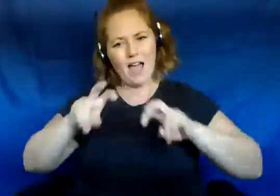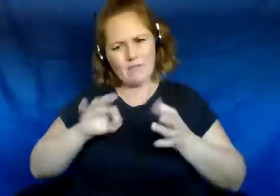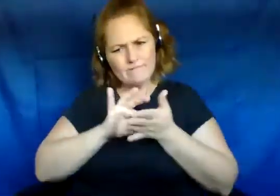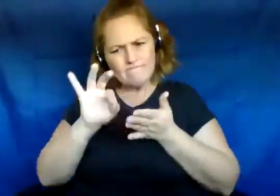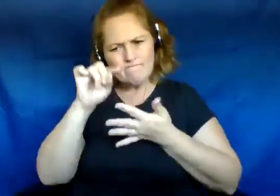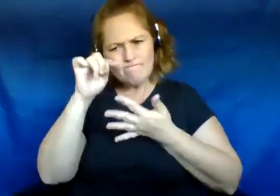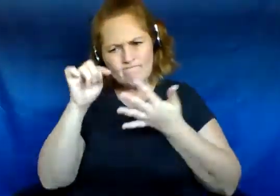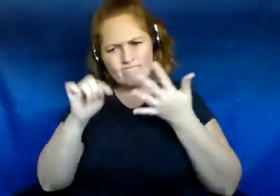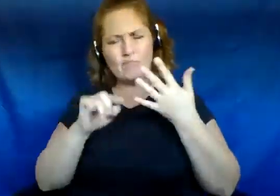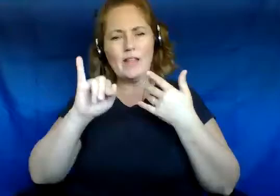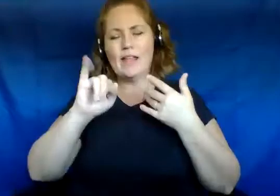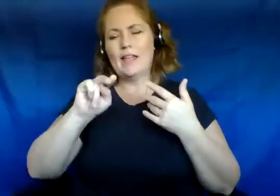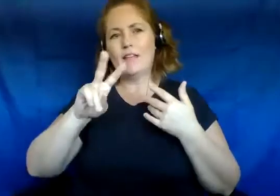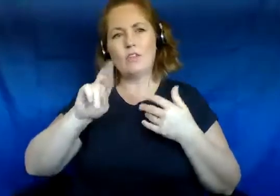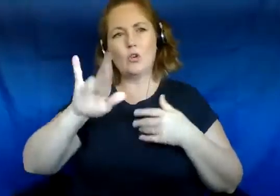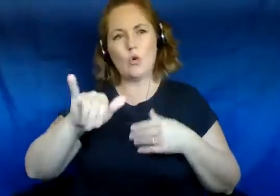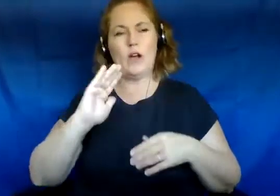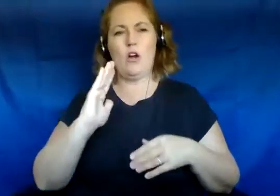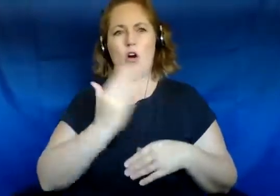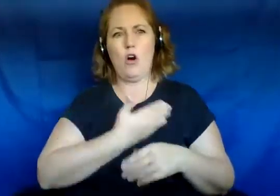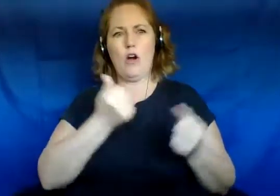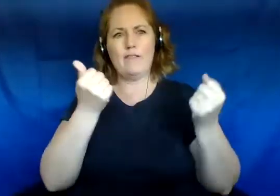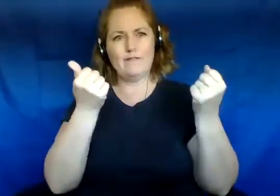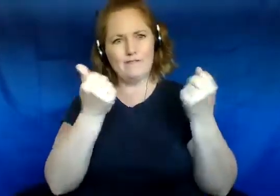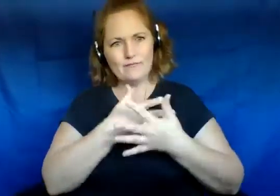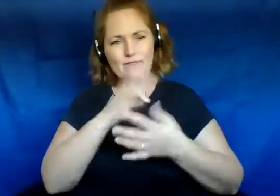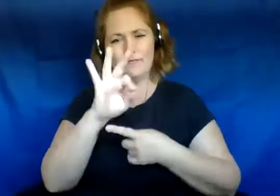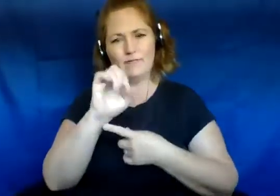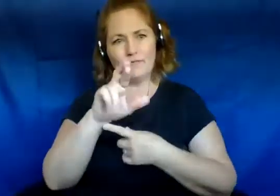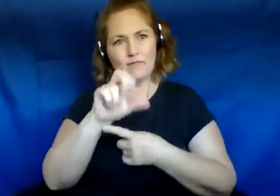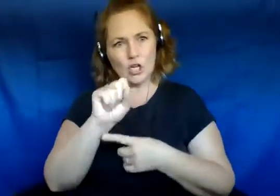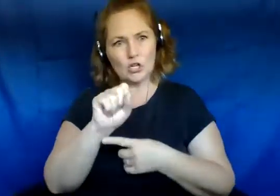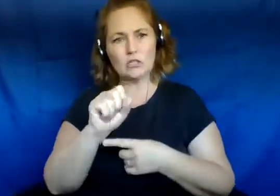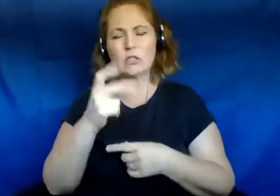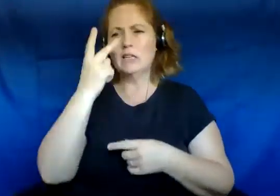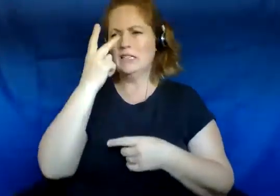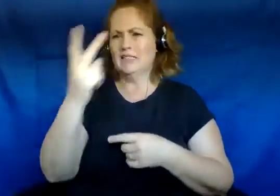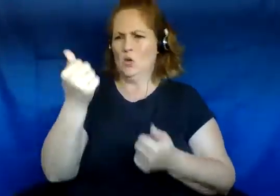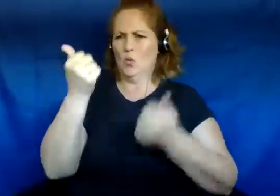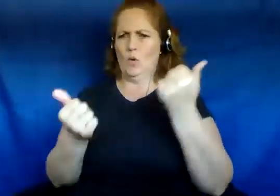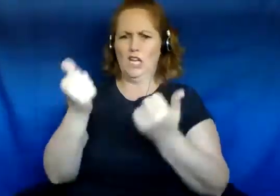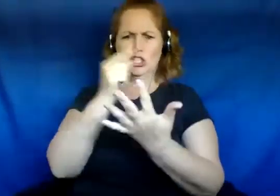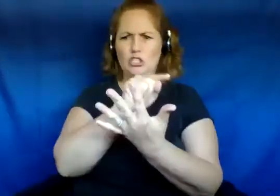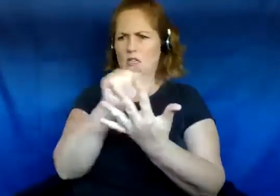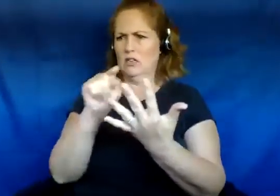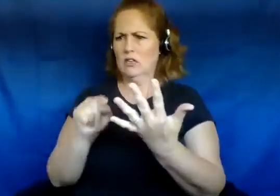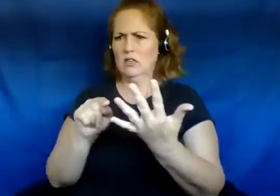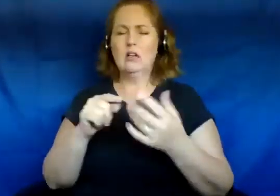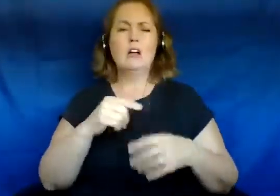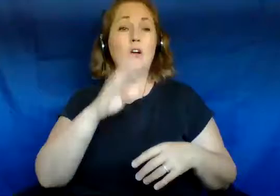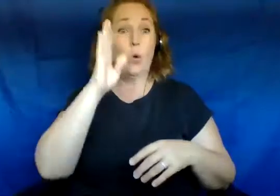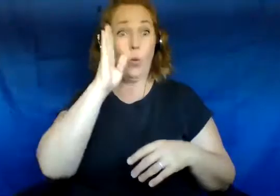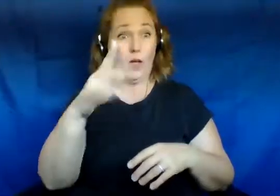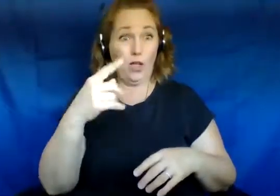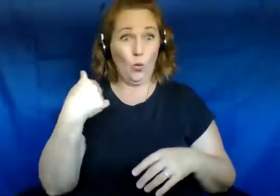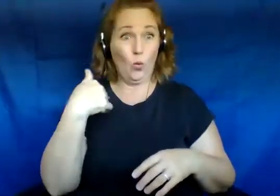can inventory our fears and see which one. I mean, we're not going to jump